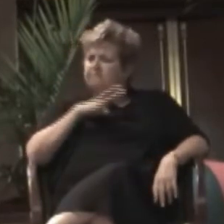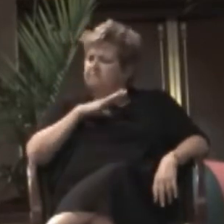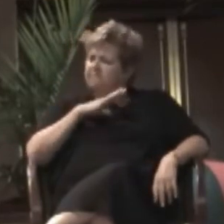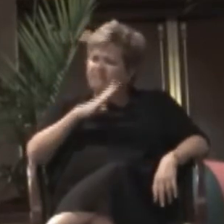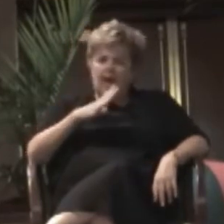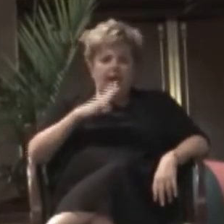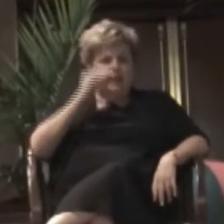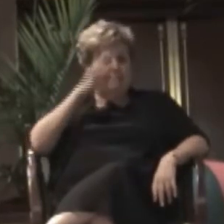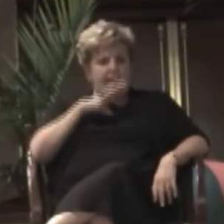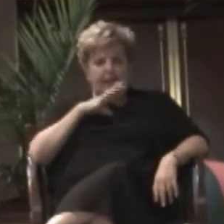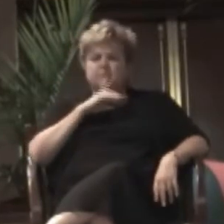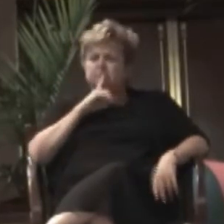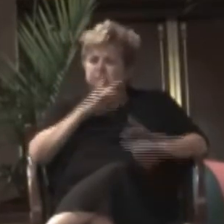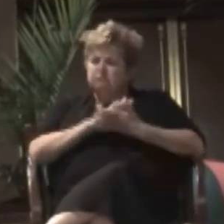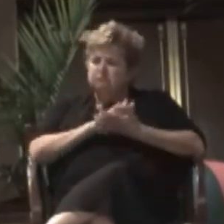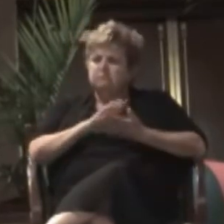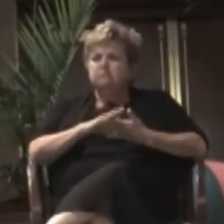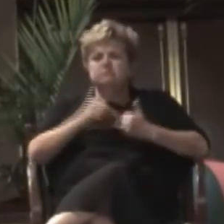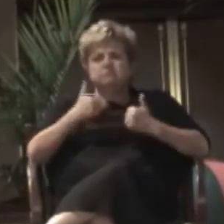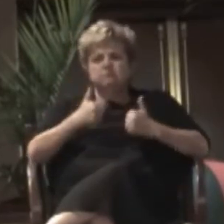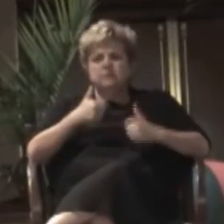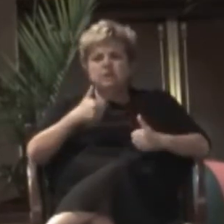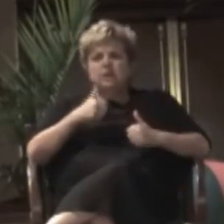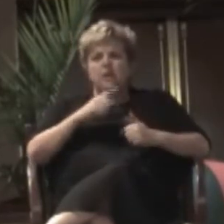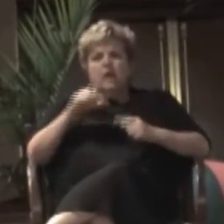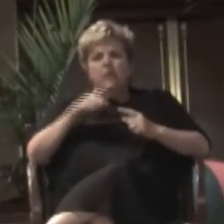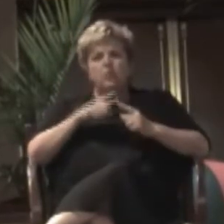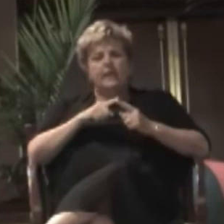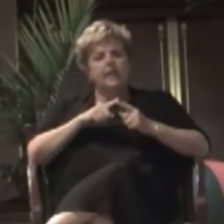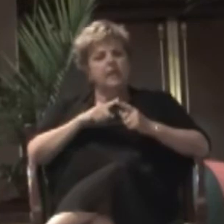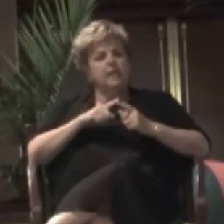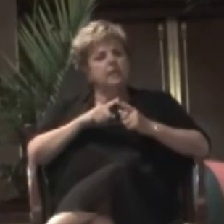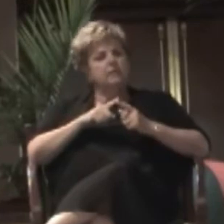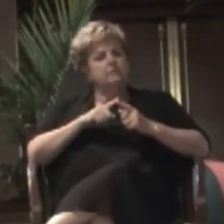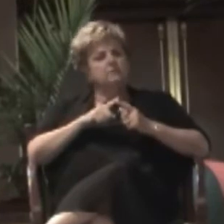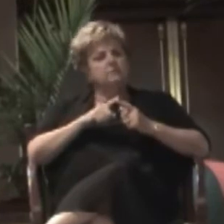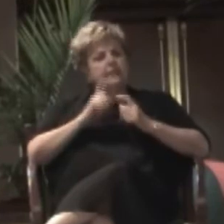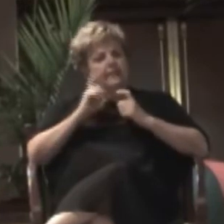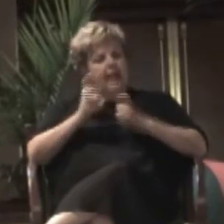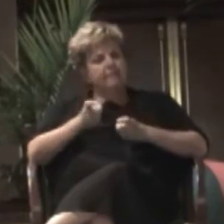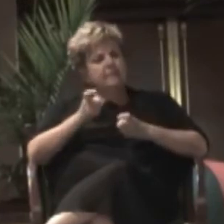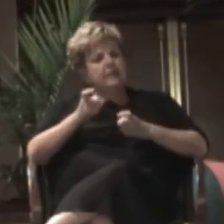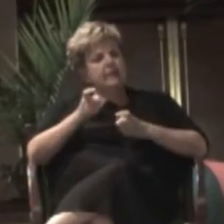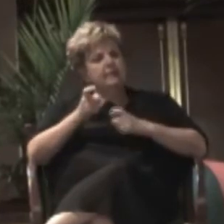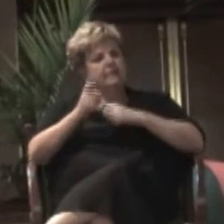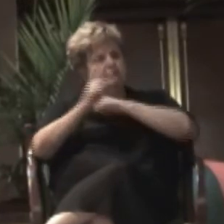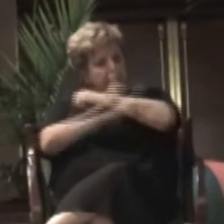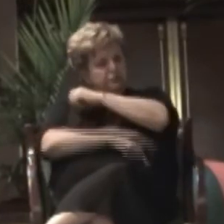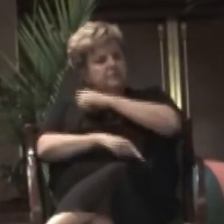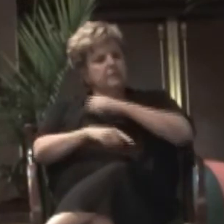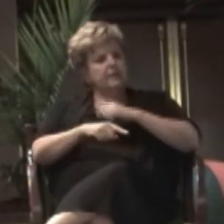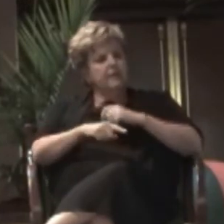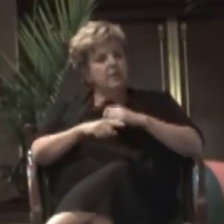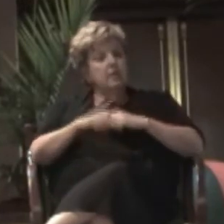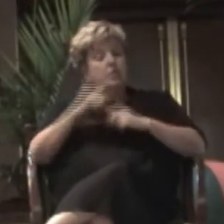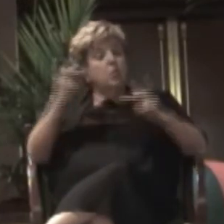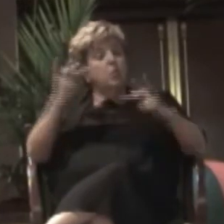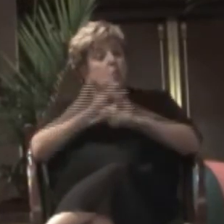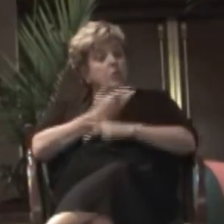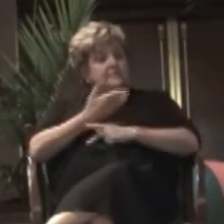he passed that sentence, I think the cruelest sentence that could have been given me would have been